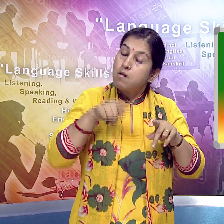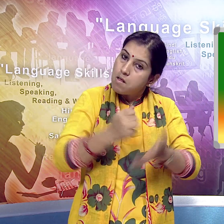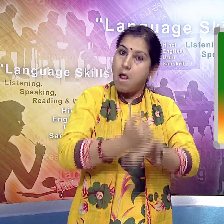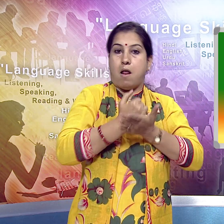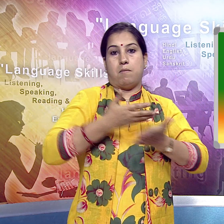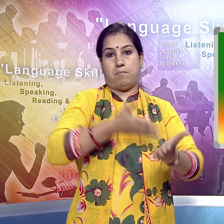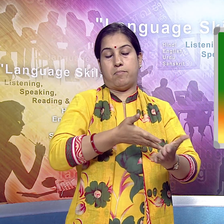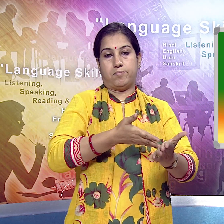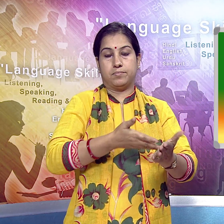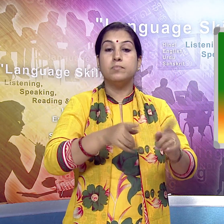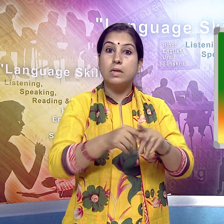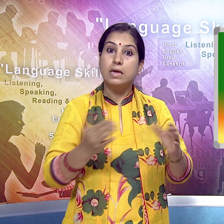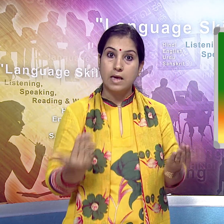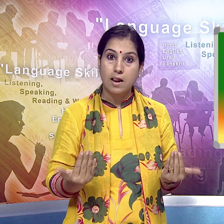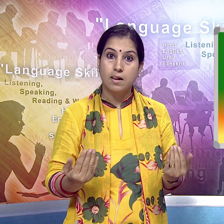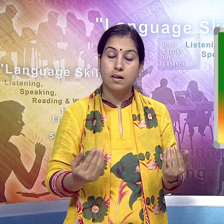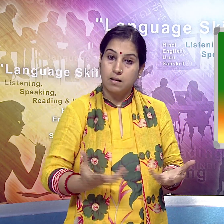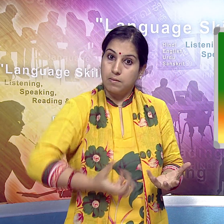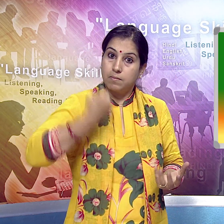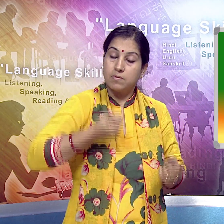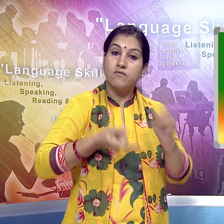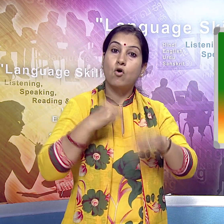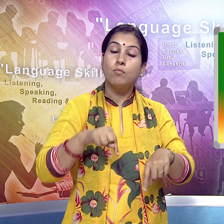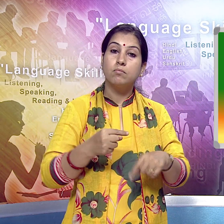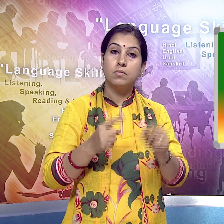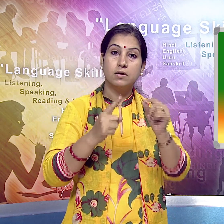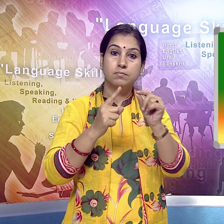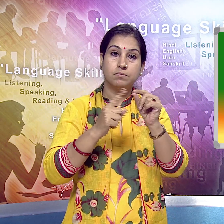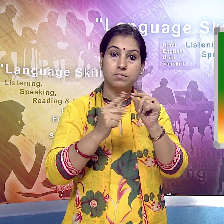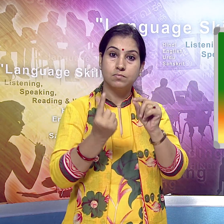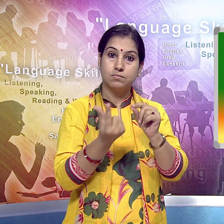and it can be obtained from the pulses,